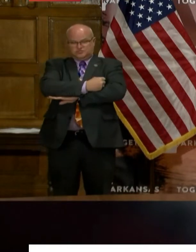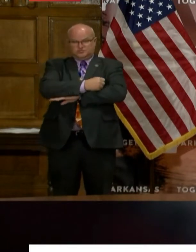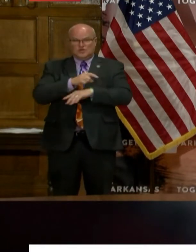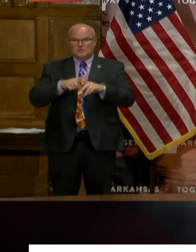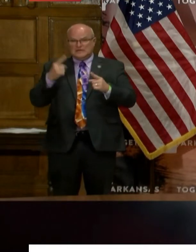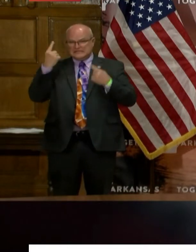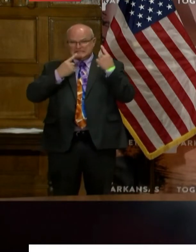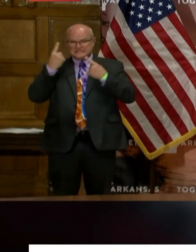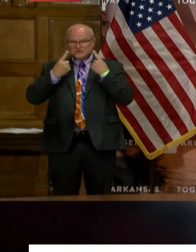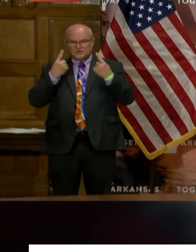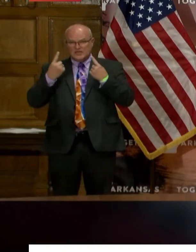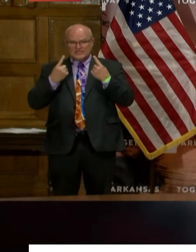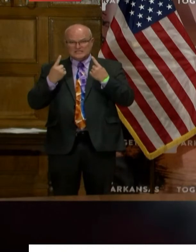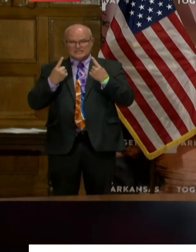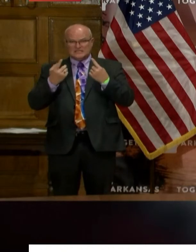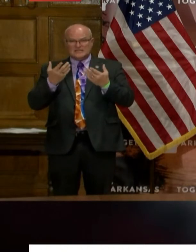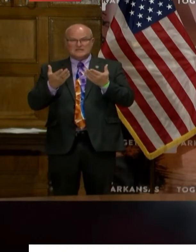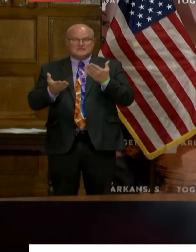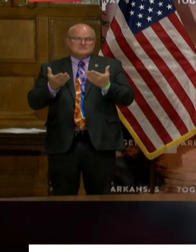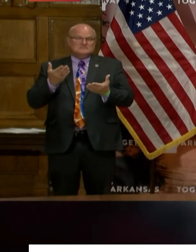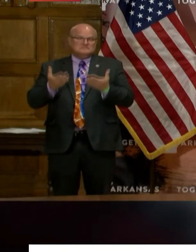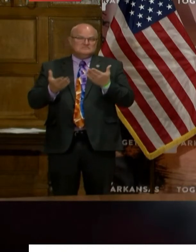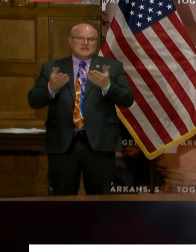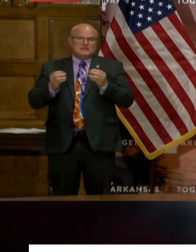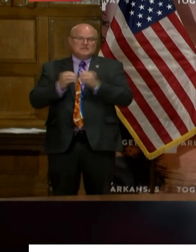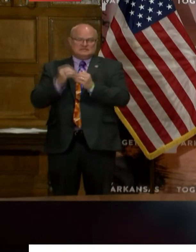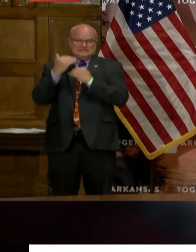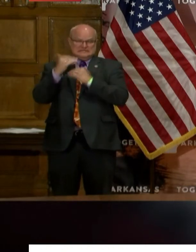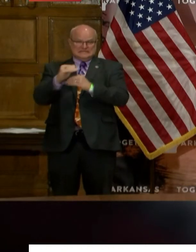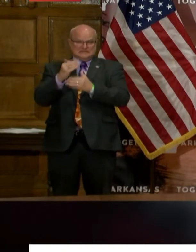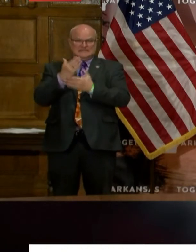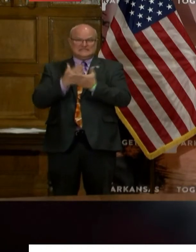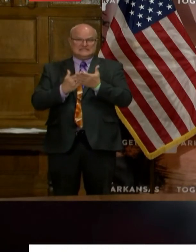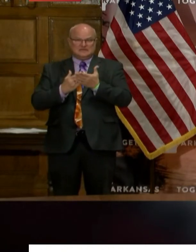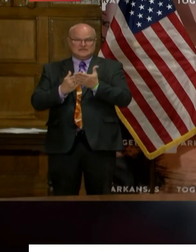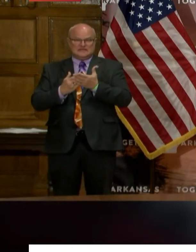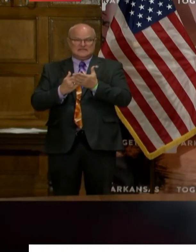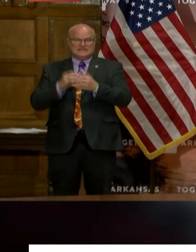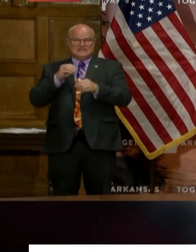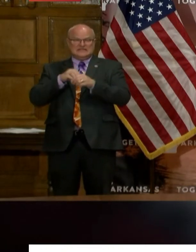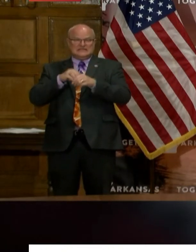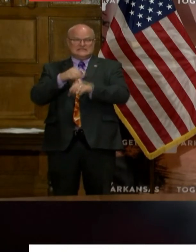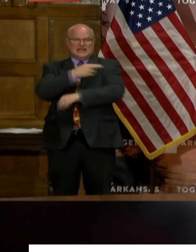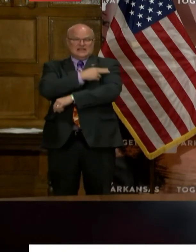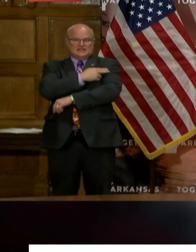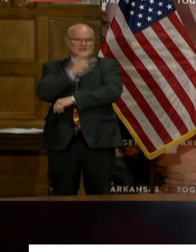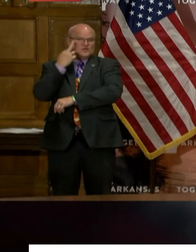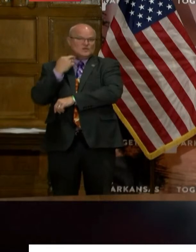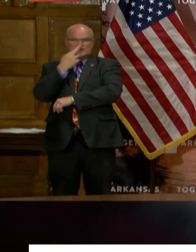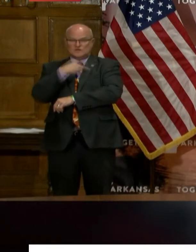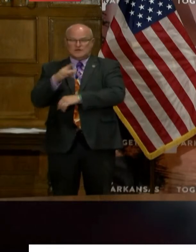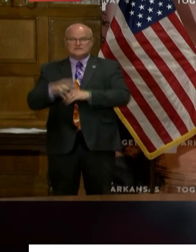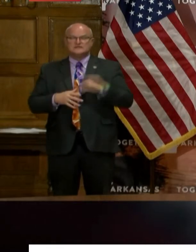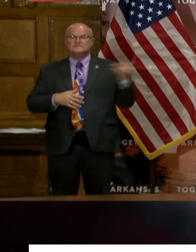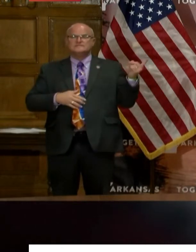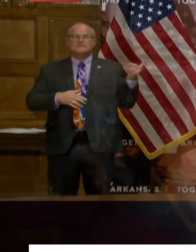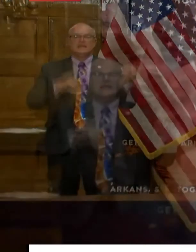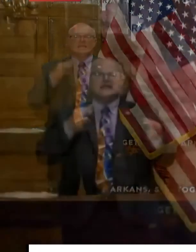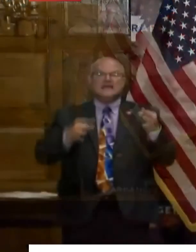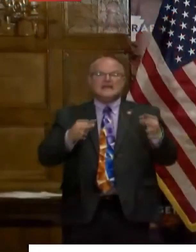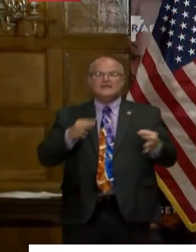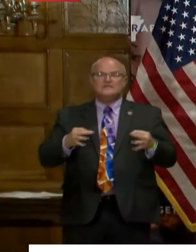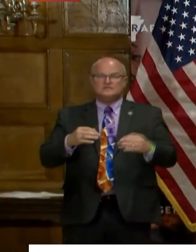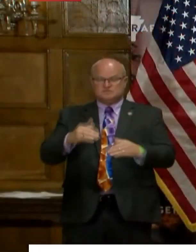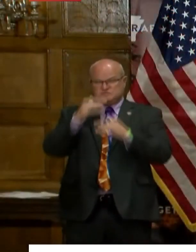there any consideration in maybe further limiting some of the ins and outs of other activities? If you